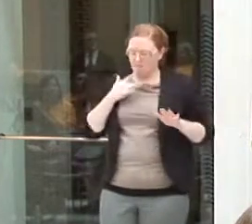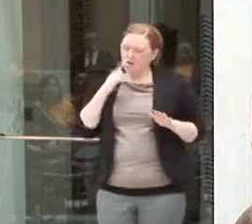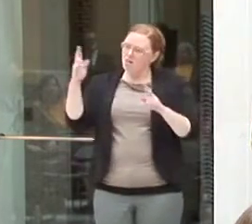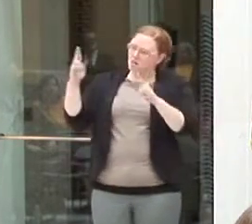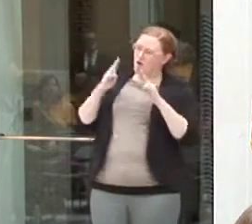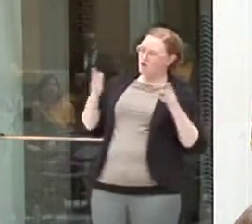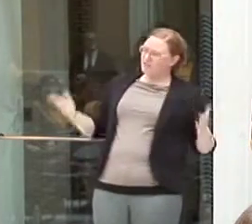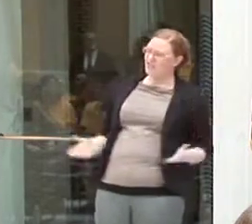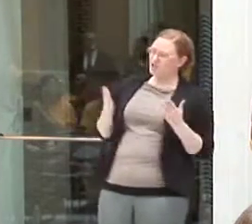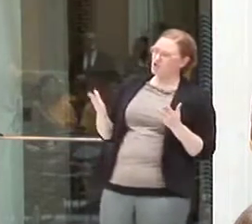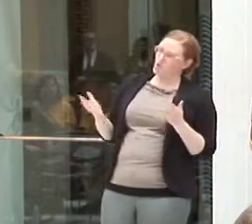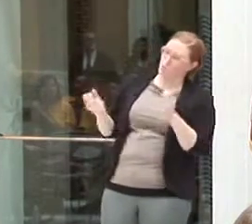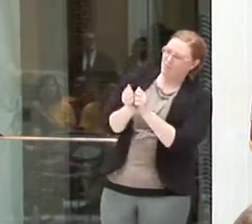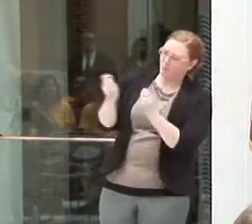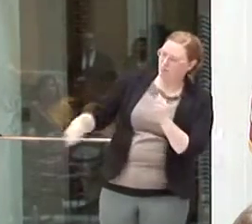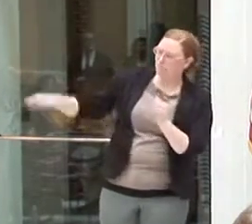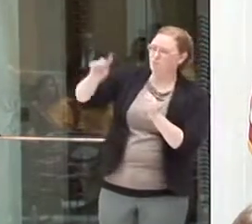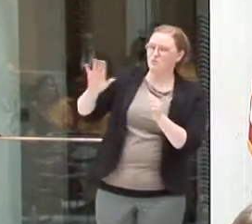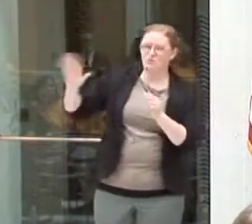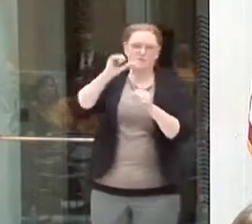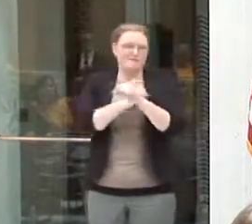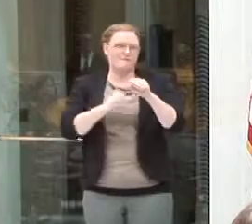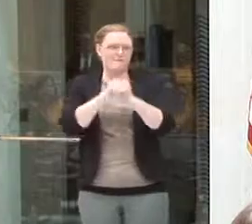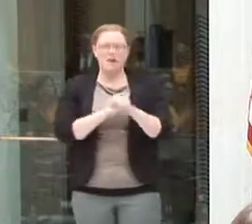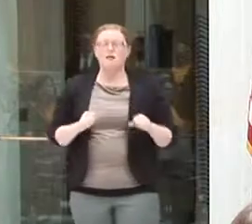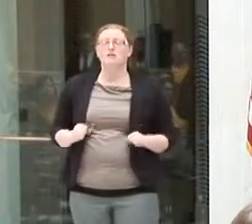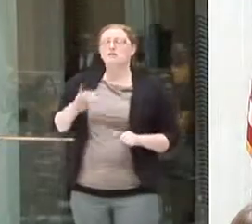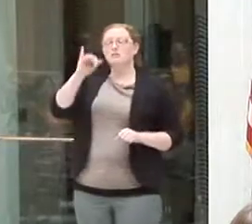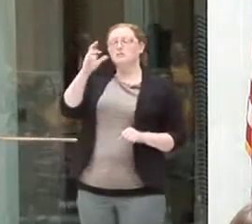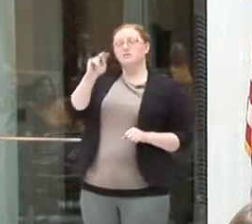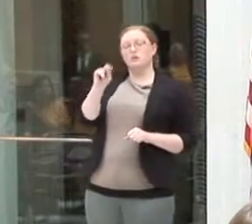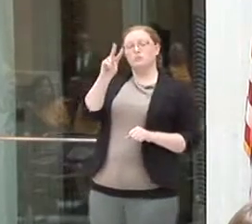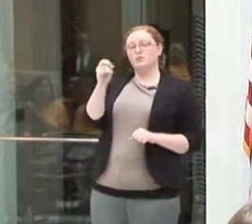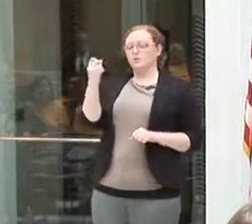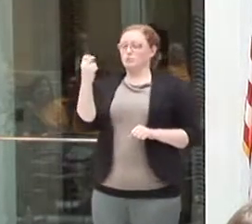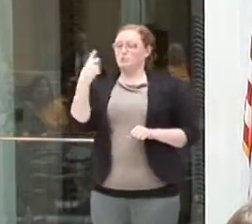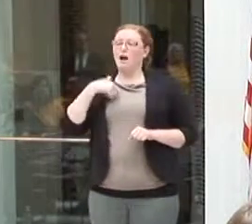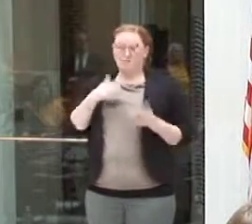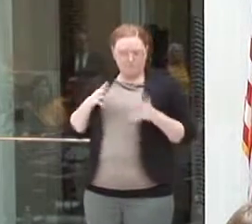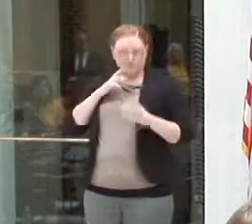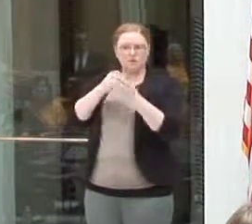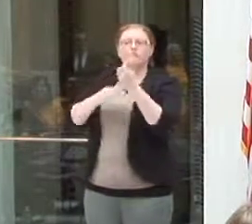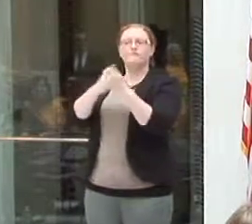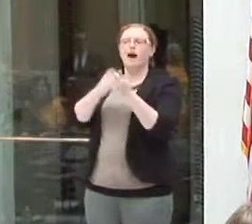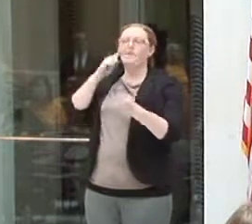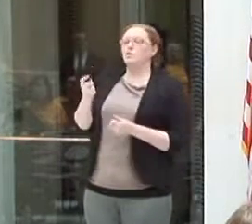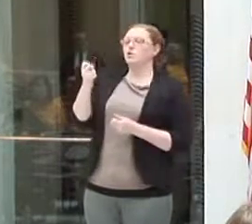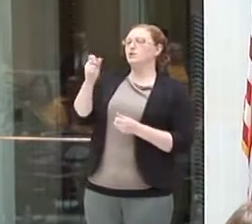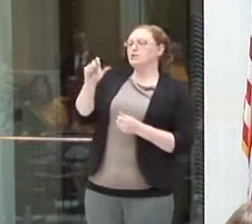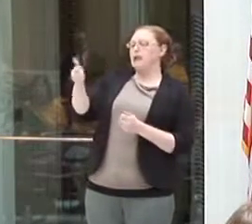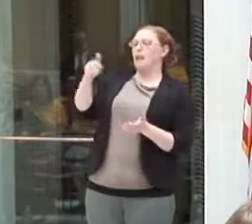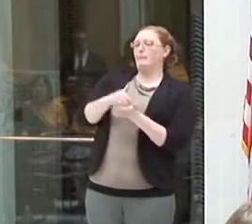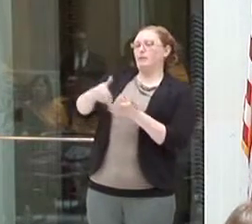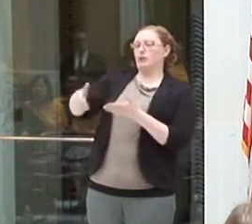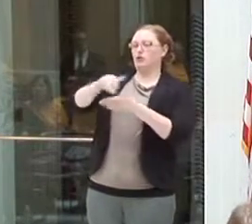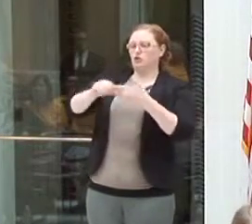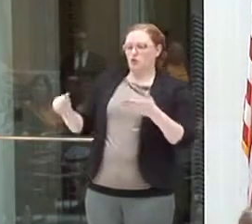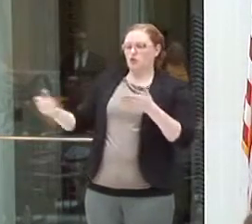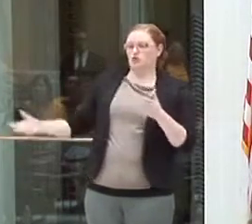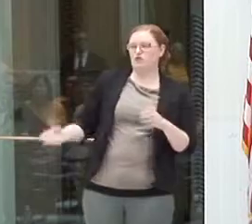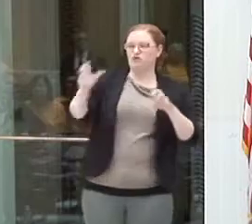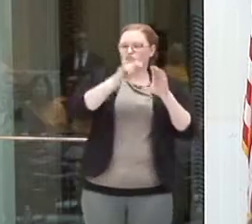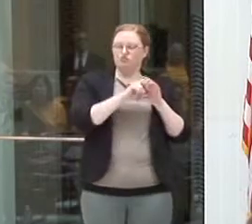you in your fight in early 2012 i thought for the inclusion of the 10 million dollars in reserves for one-time salary bonuses for